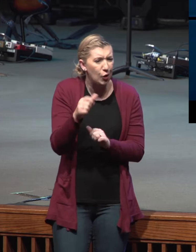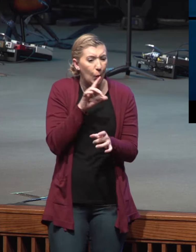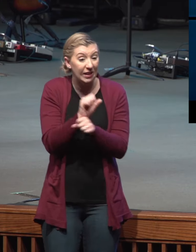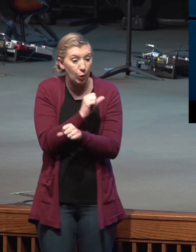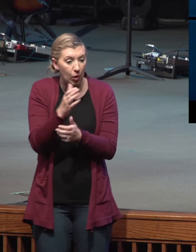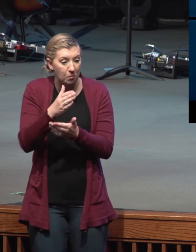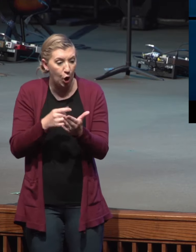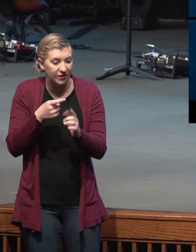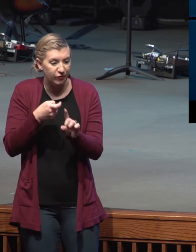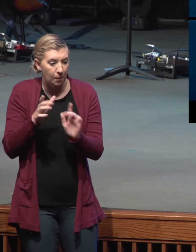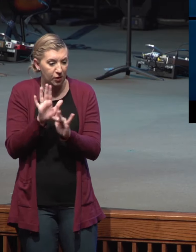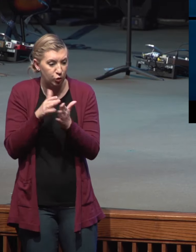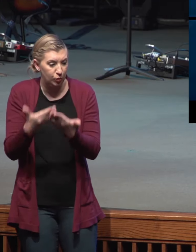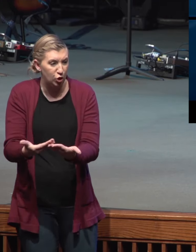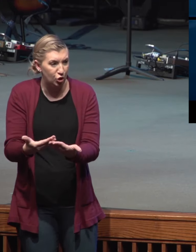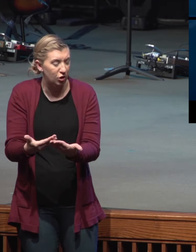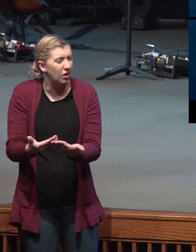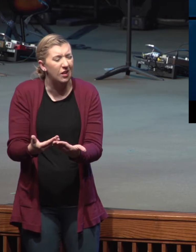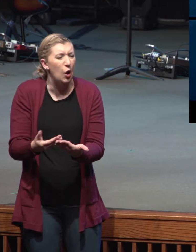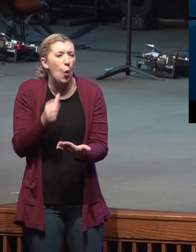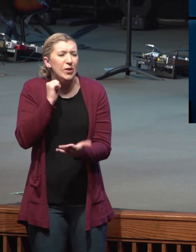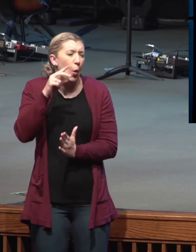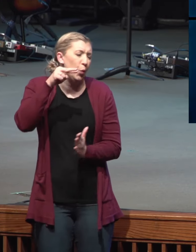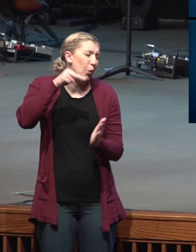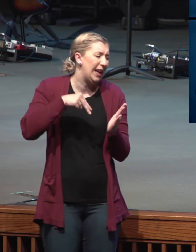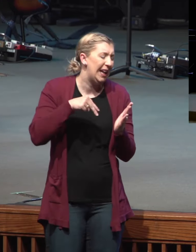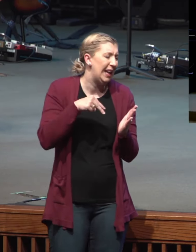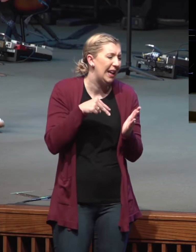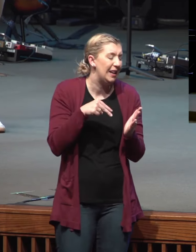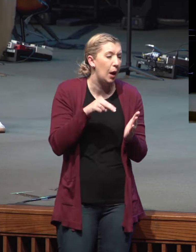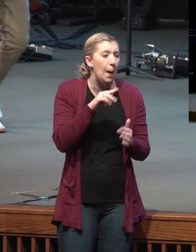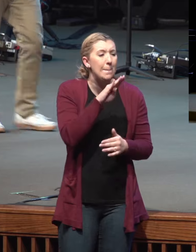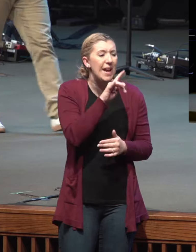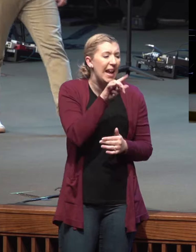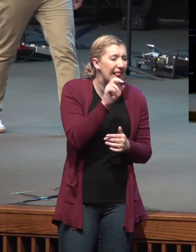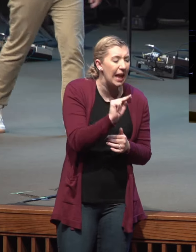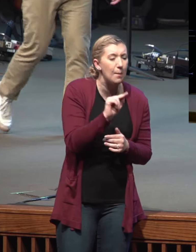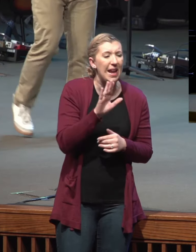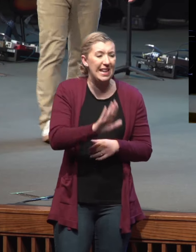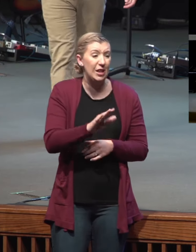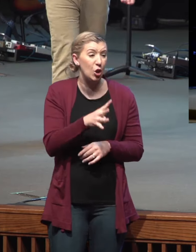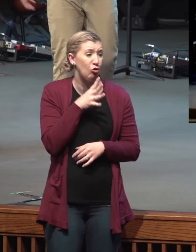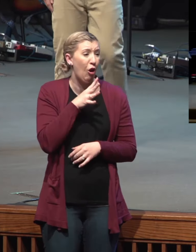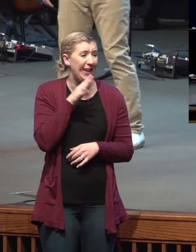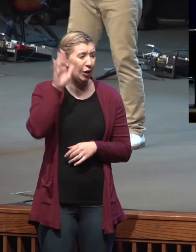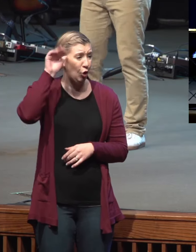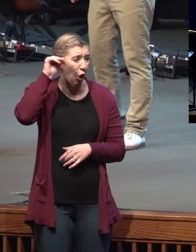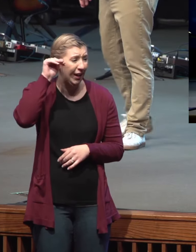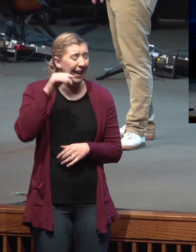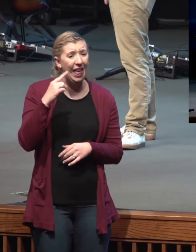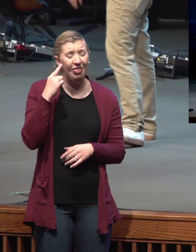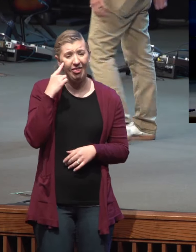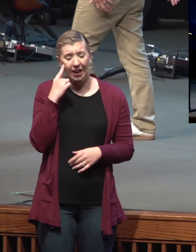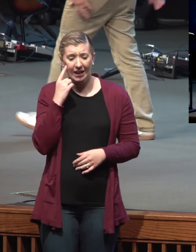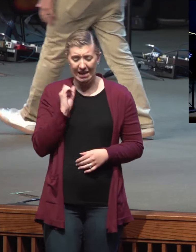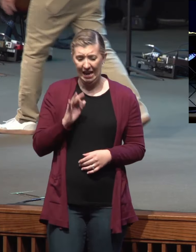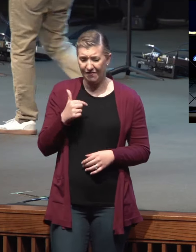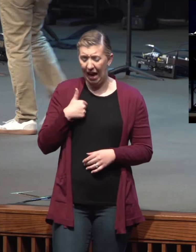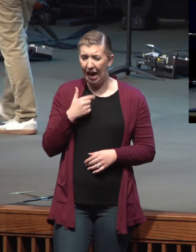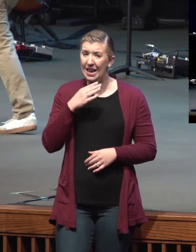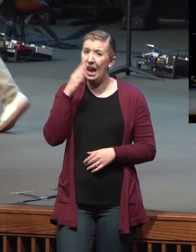of Scripture. Right, we don't read of Balaam and his talking donkey and then think to ourselves, if I'm